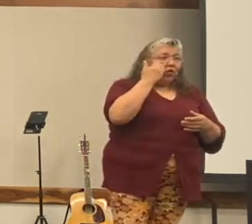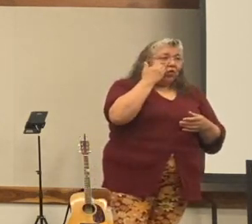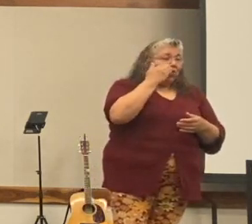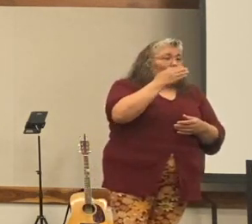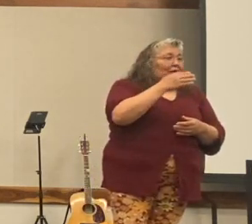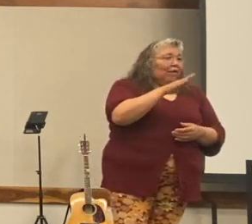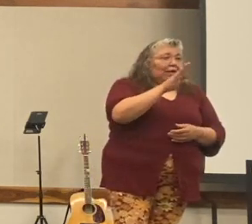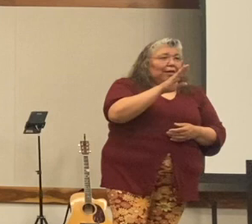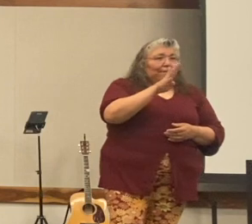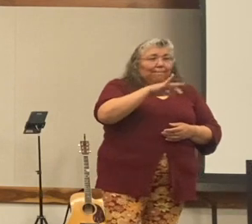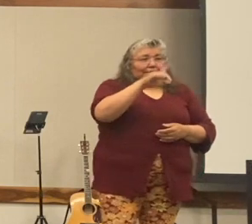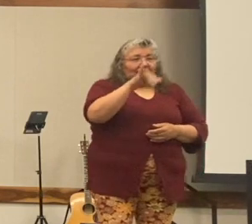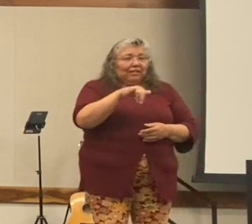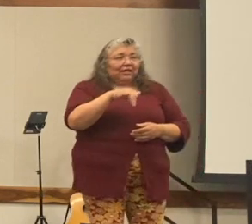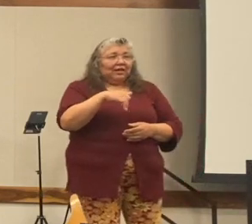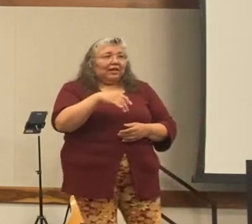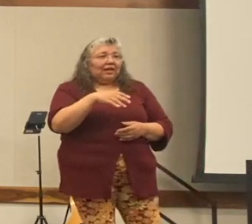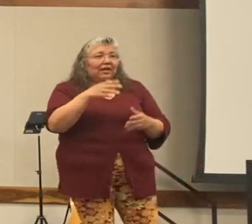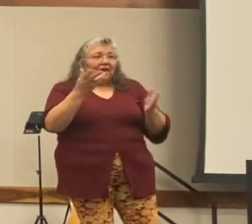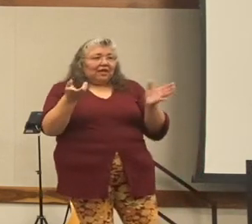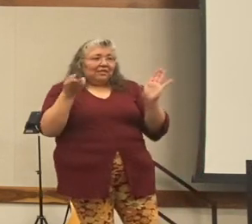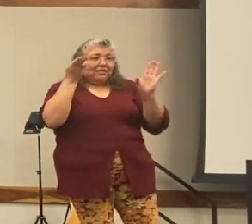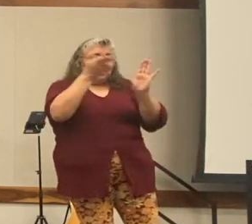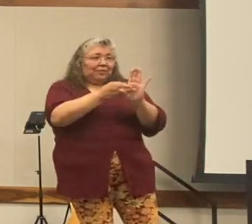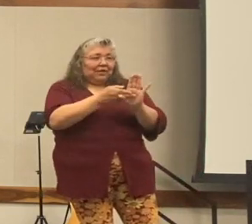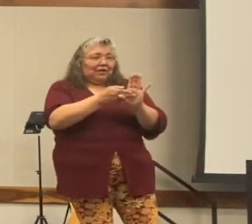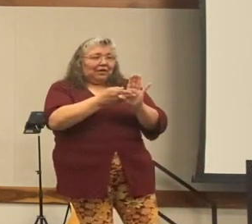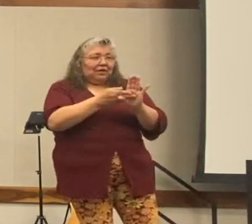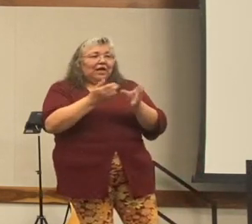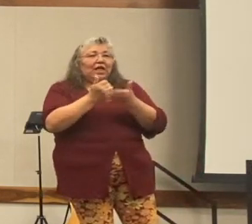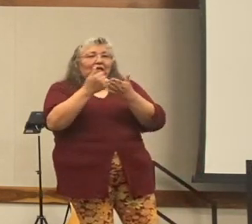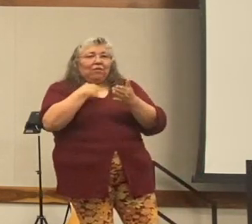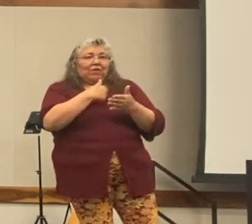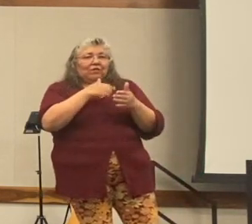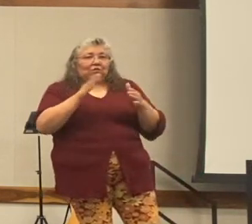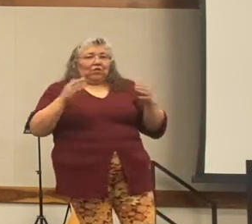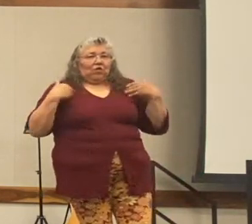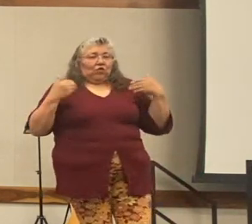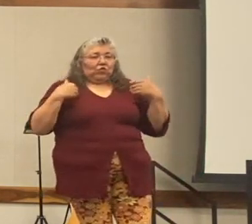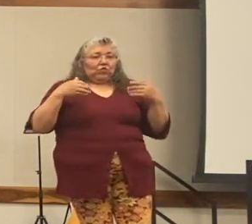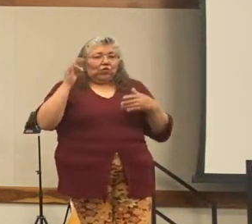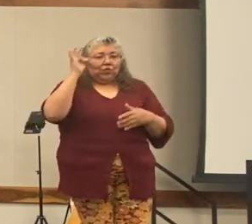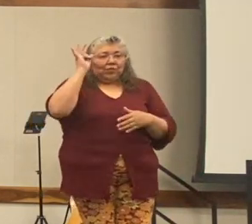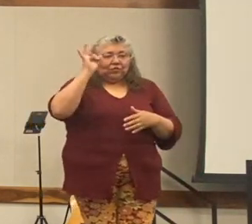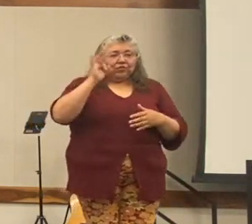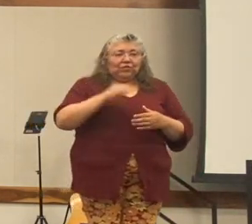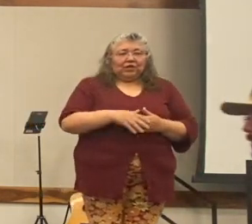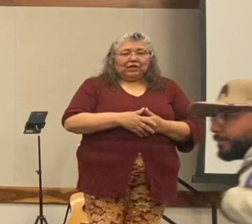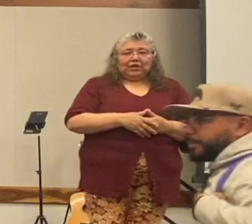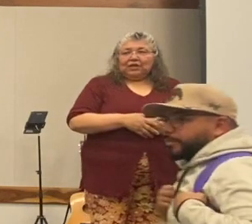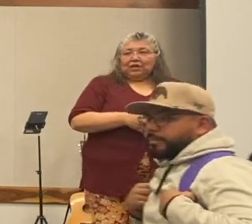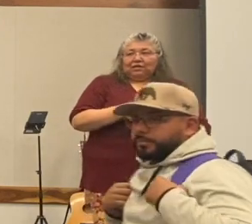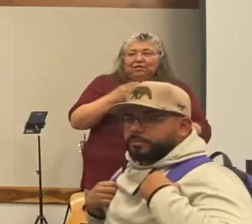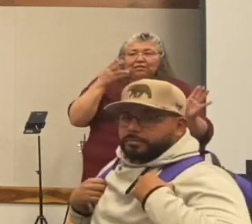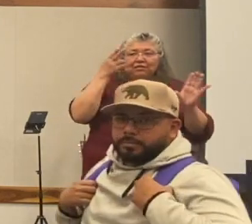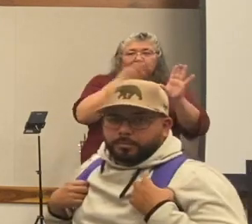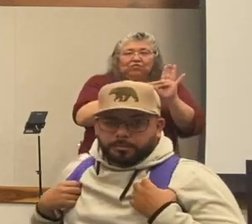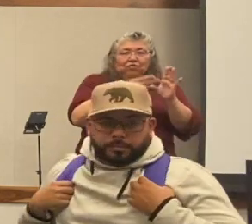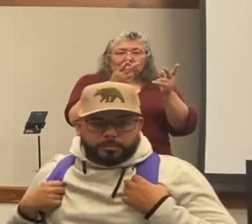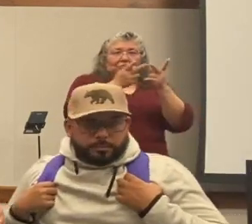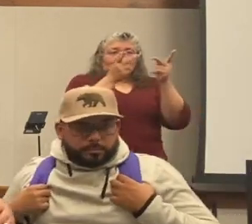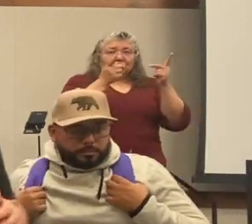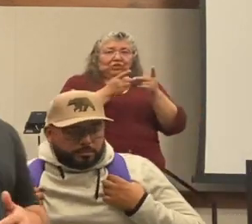Billy has graciously stepped in to help us out in our youth ministry in an interim